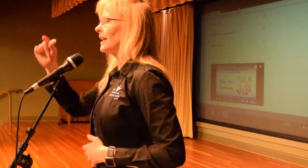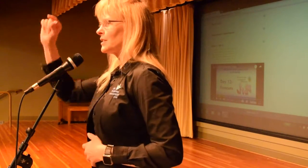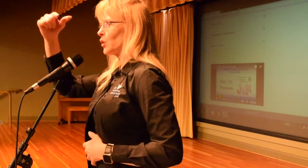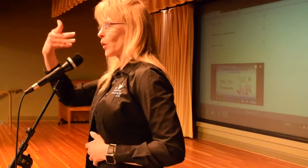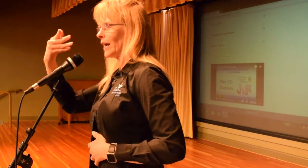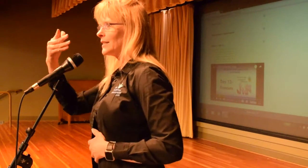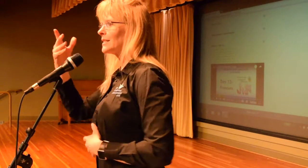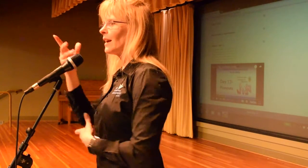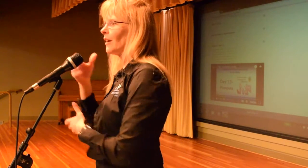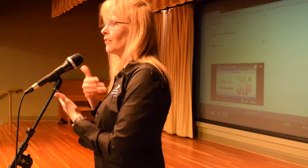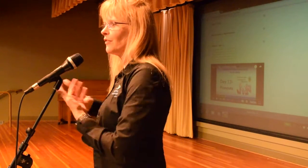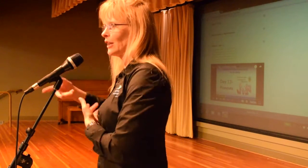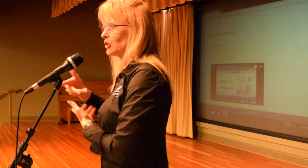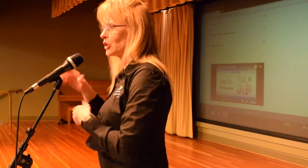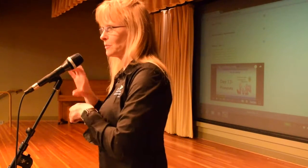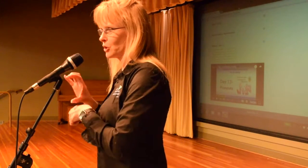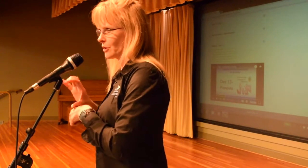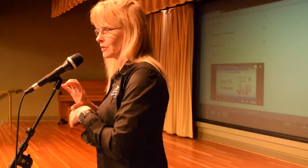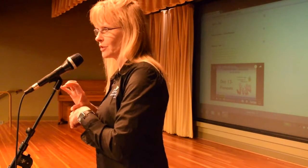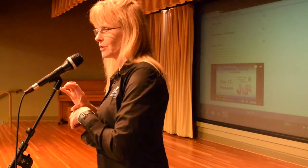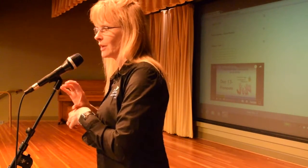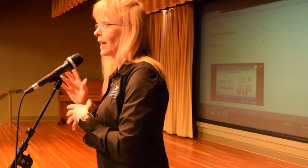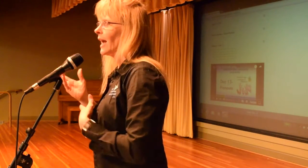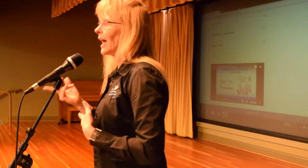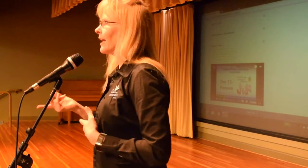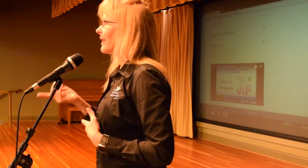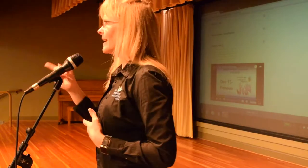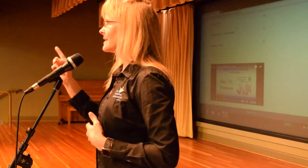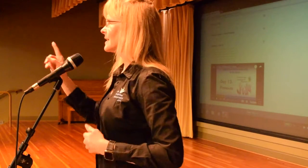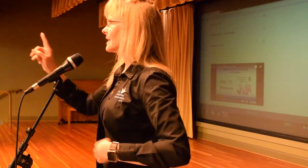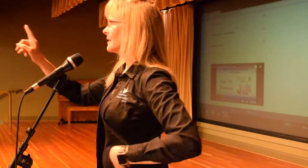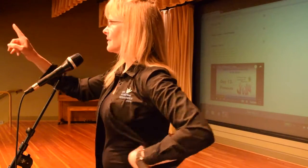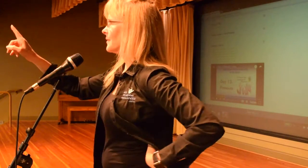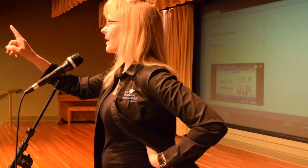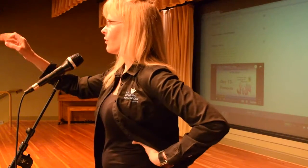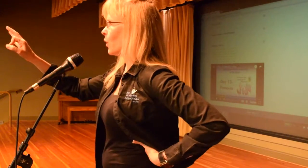is Grace Fellowship Church. And that's in Fort